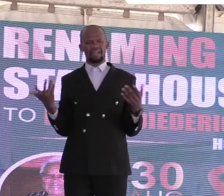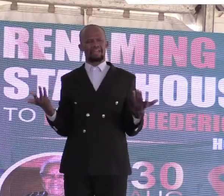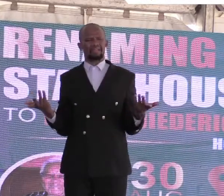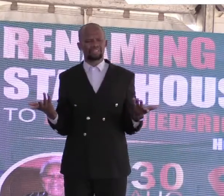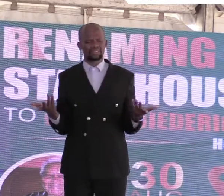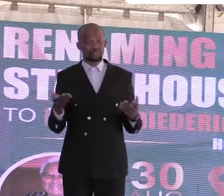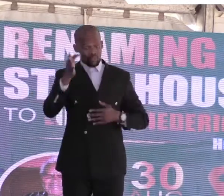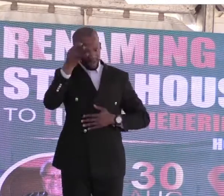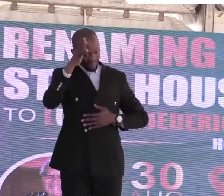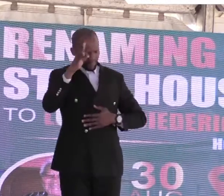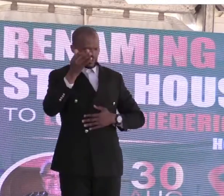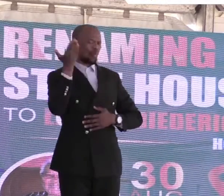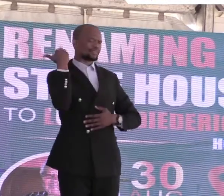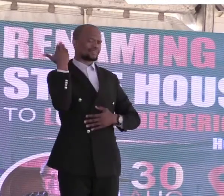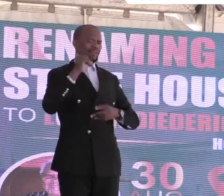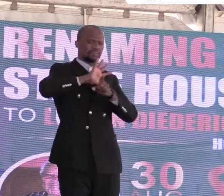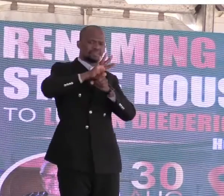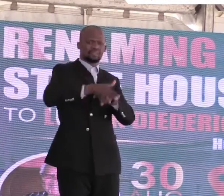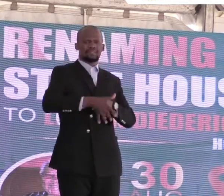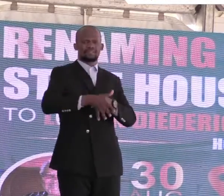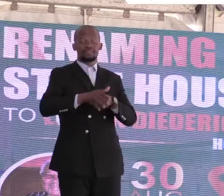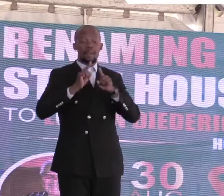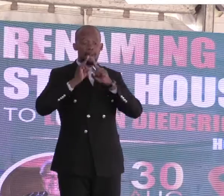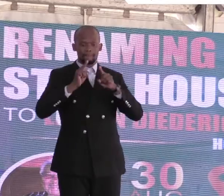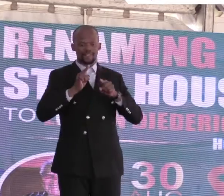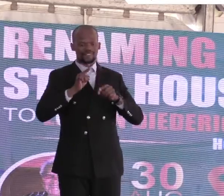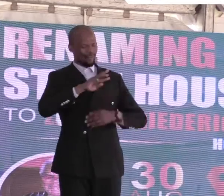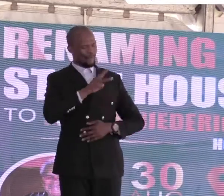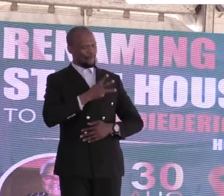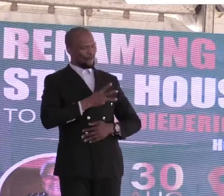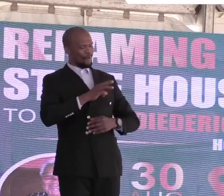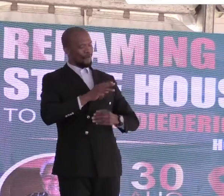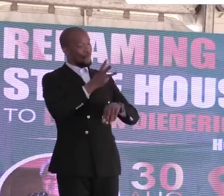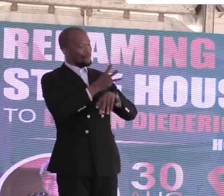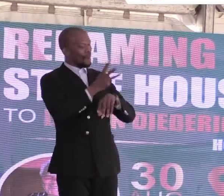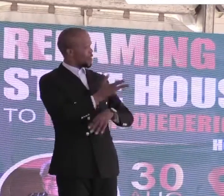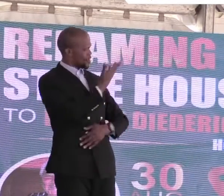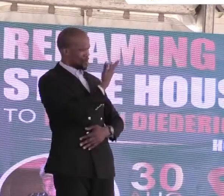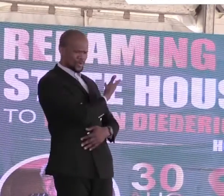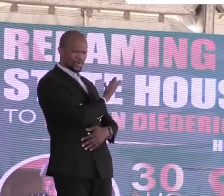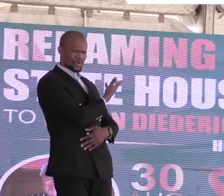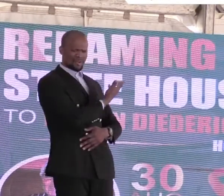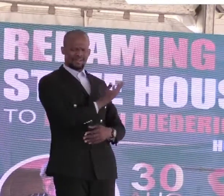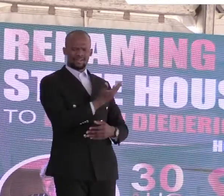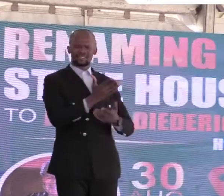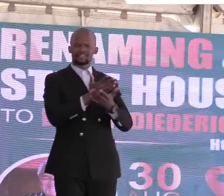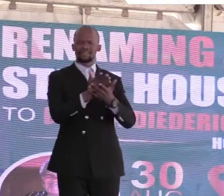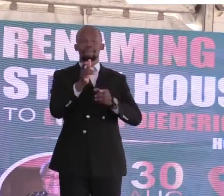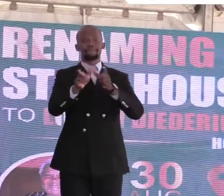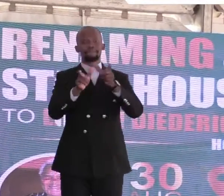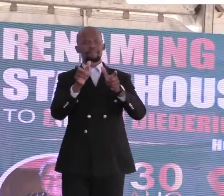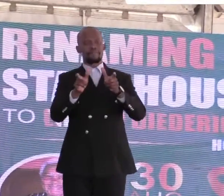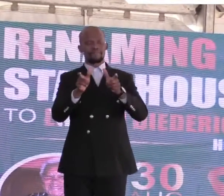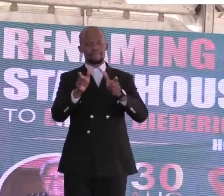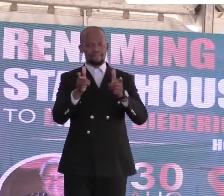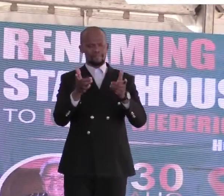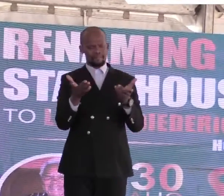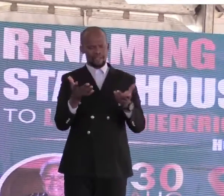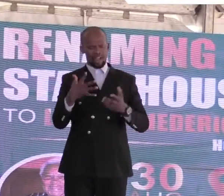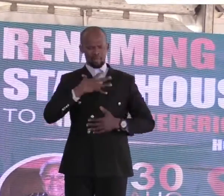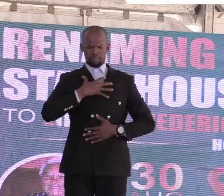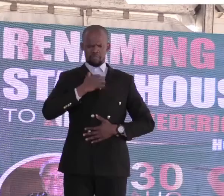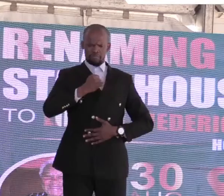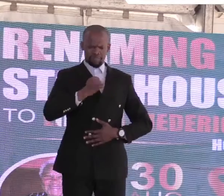the government of the day. But Mama Lillian Diedericks and other brave fighters